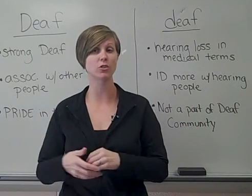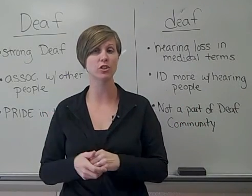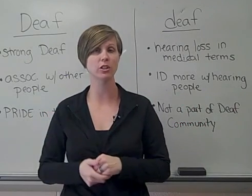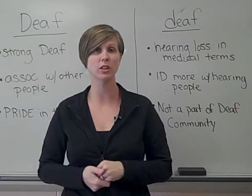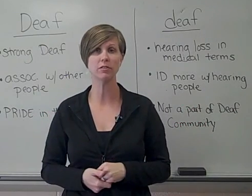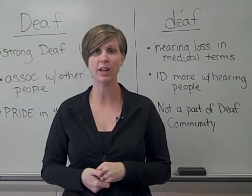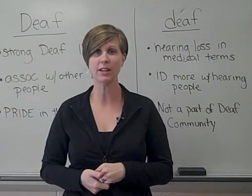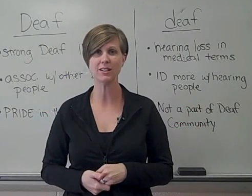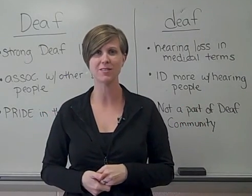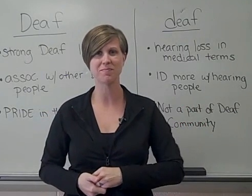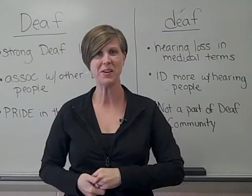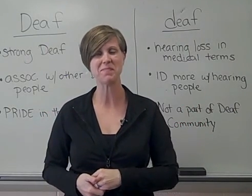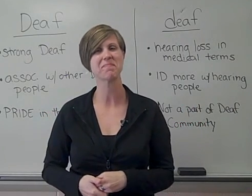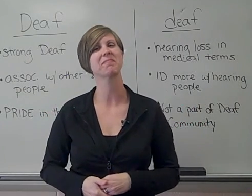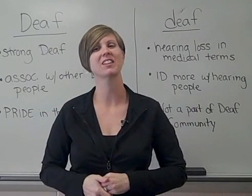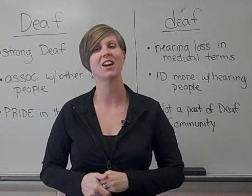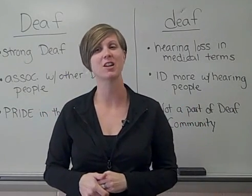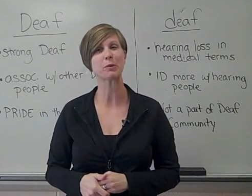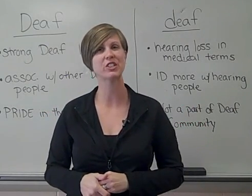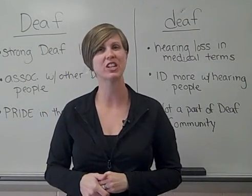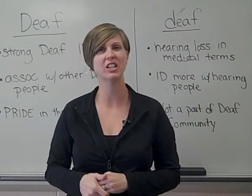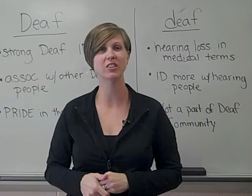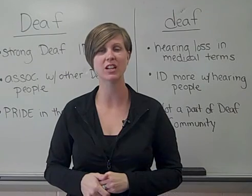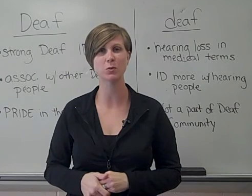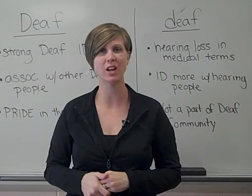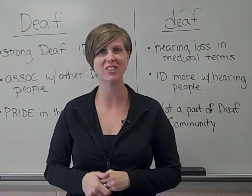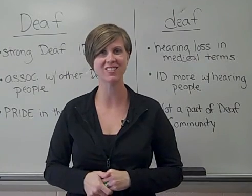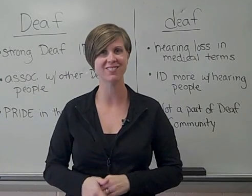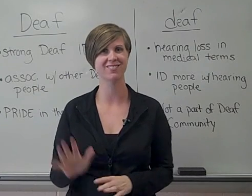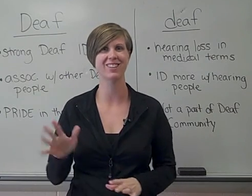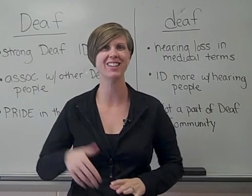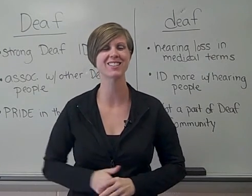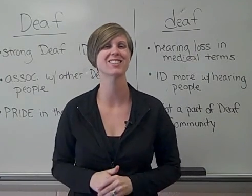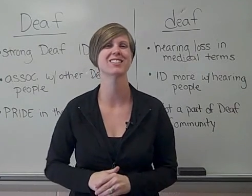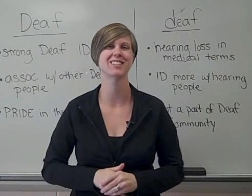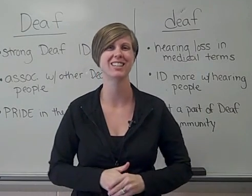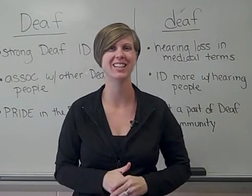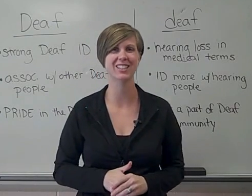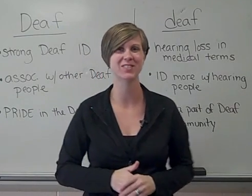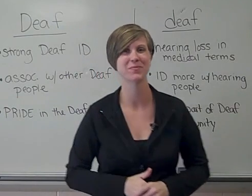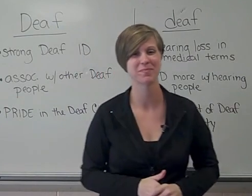culture of that. But I appreciate you guys watching. Thanks. See you later.